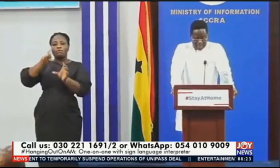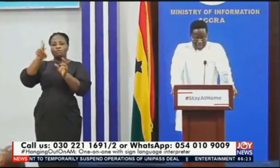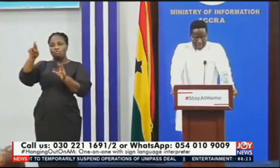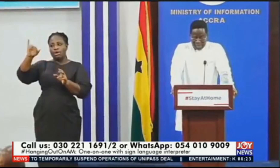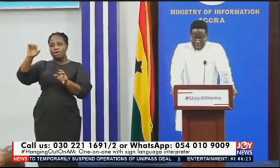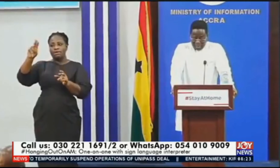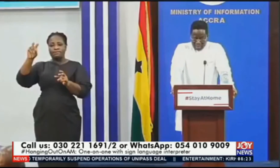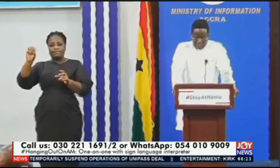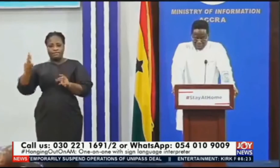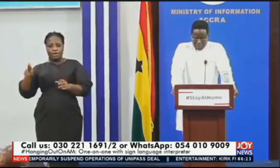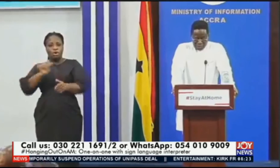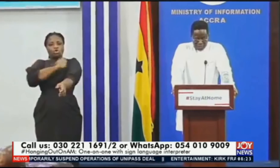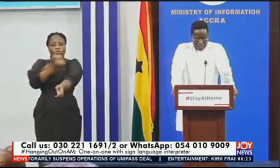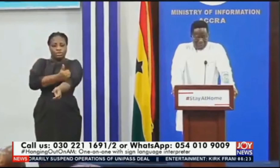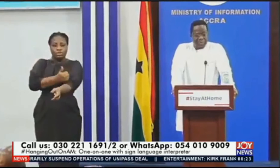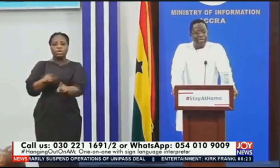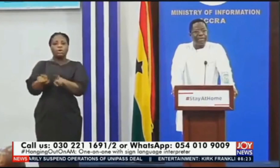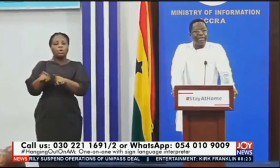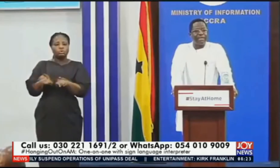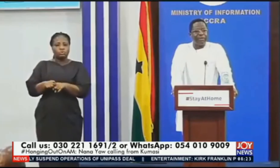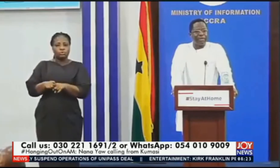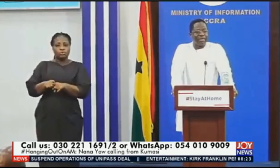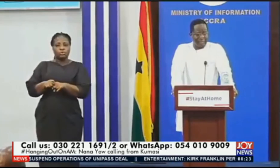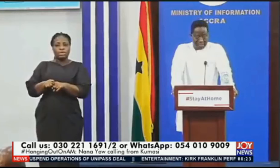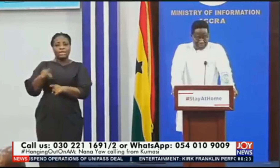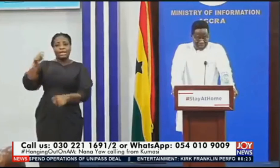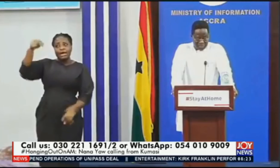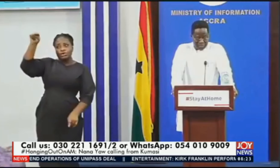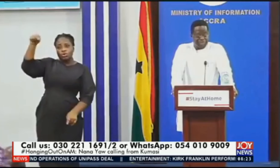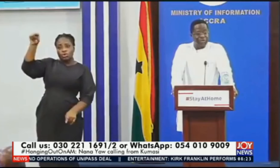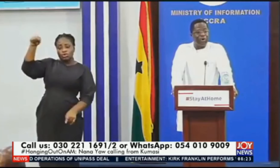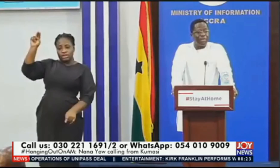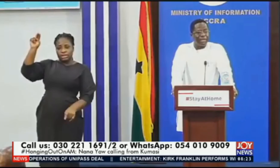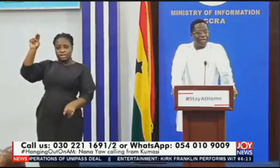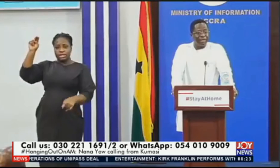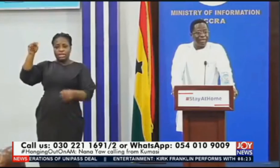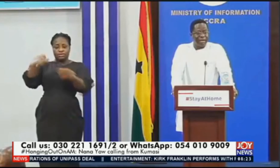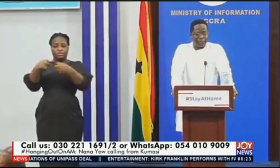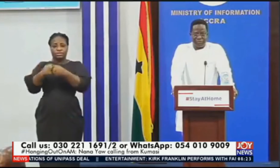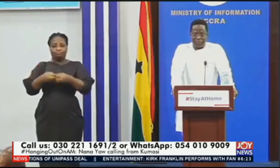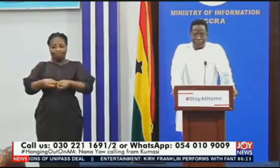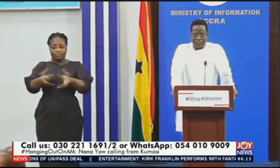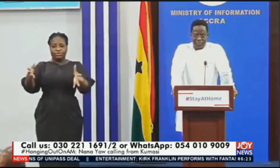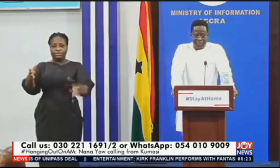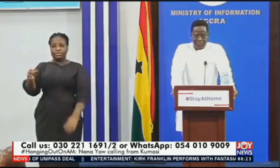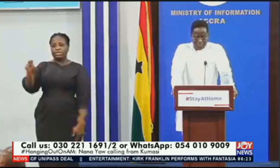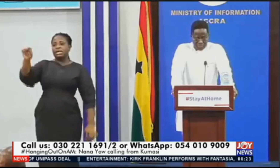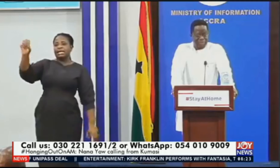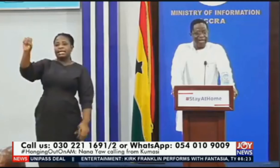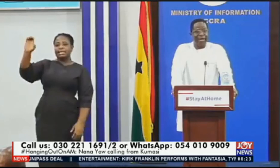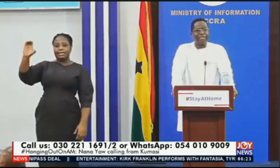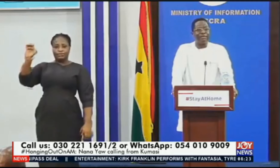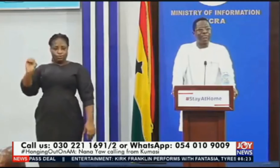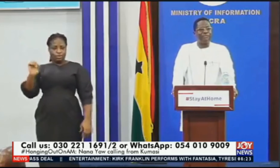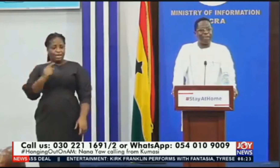actually appreciate that. I know there are many of our kind who appreciate the job that she's doing. I like her confidence, the ability to stand in presence